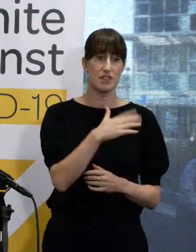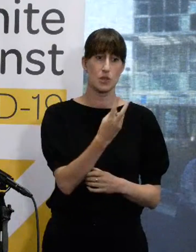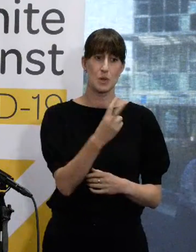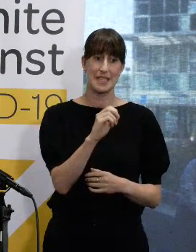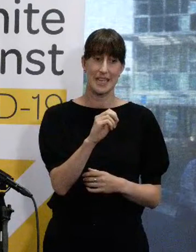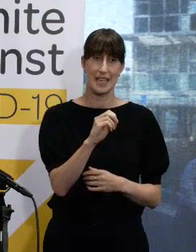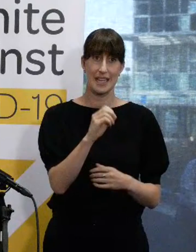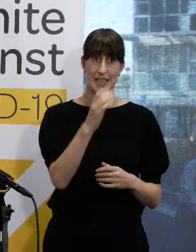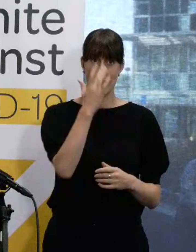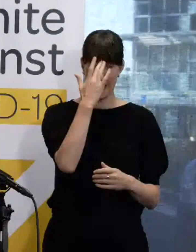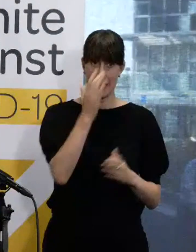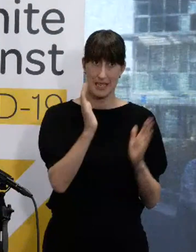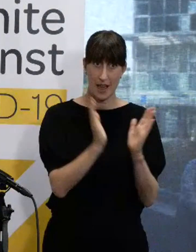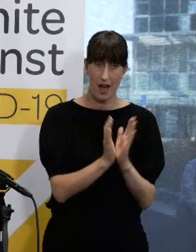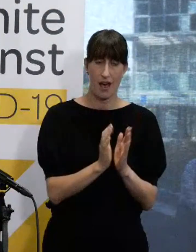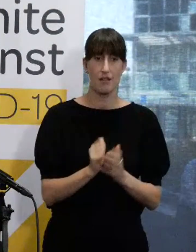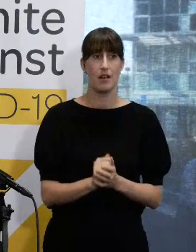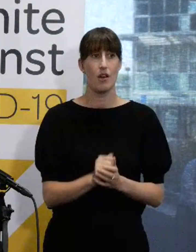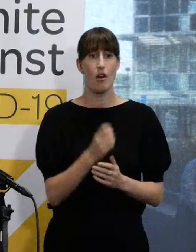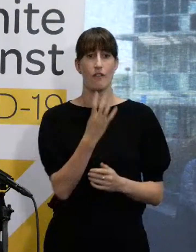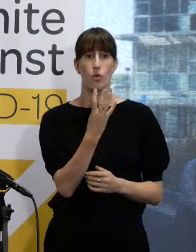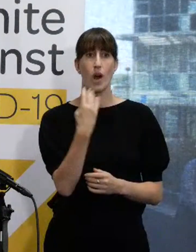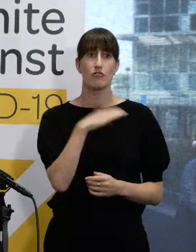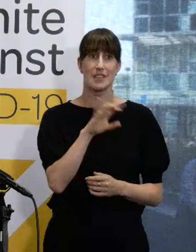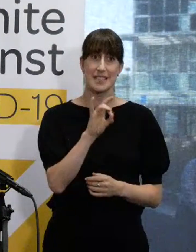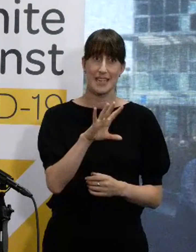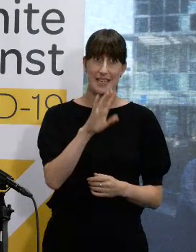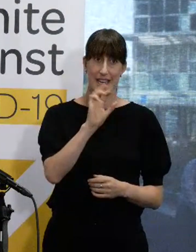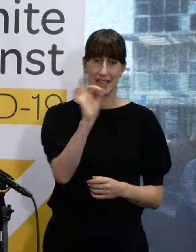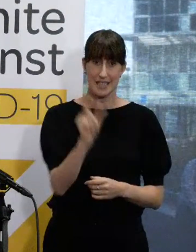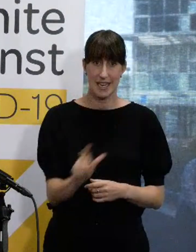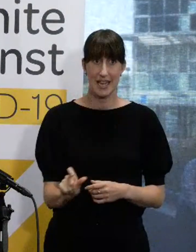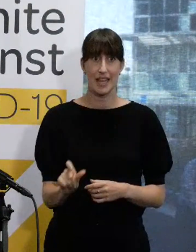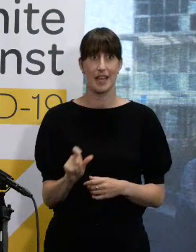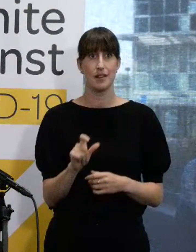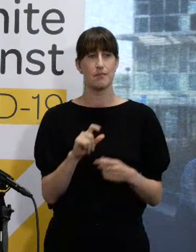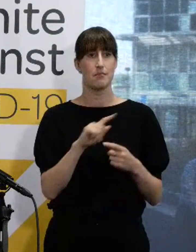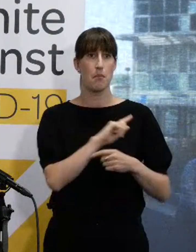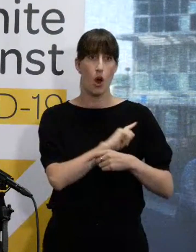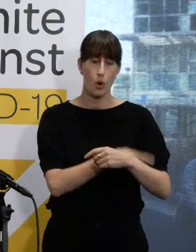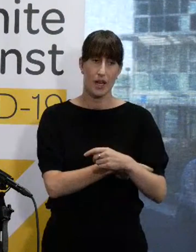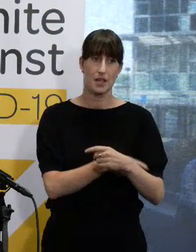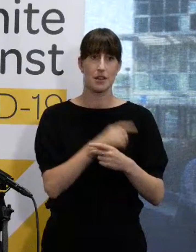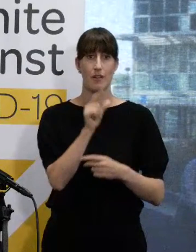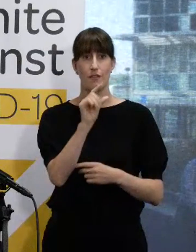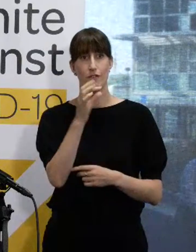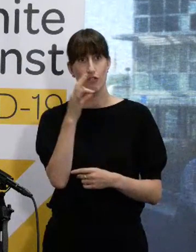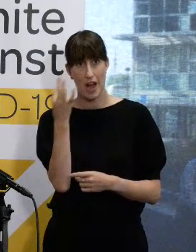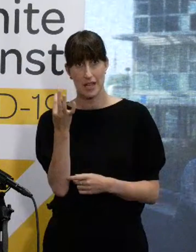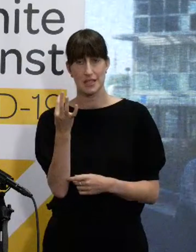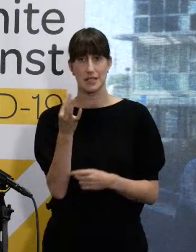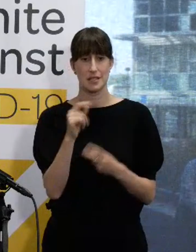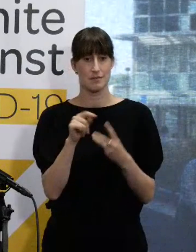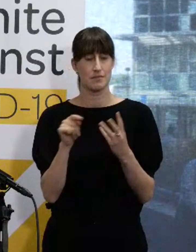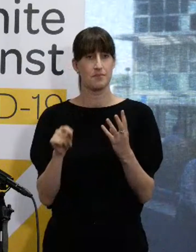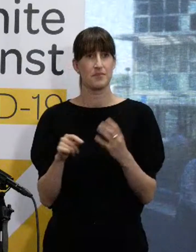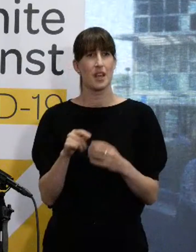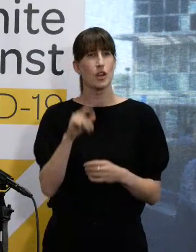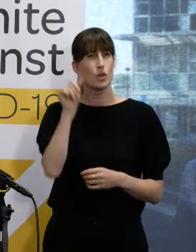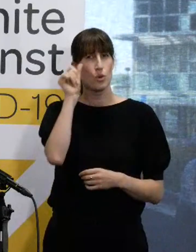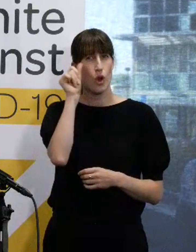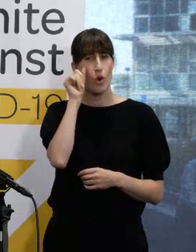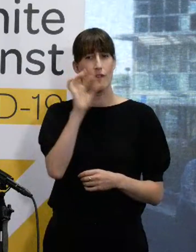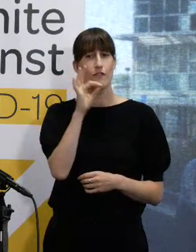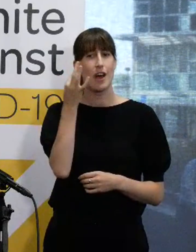on the increase, 410 in Italy, 380 in Poland, and 270 in France. And many of you will be aware in France last week,